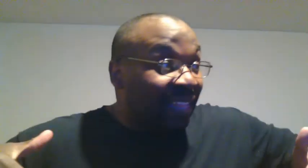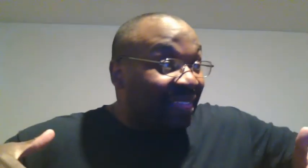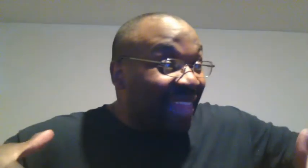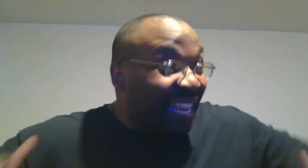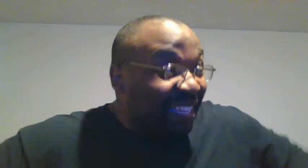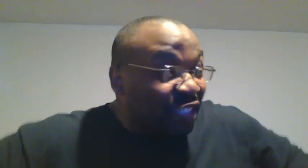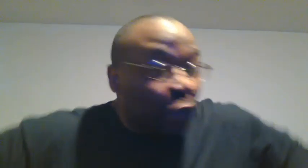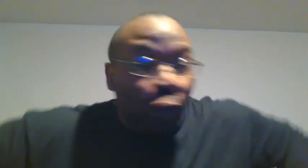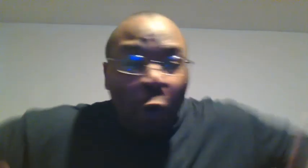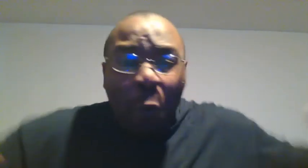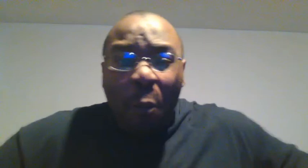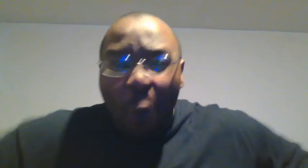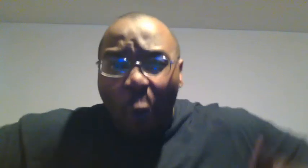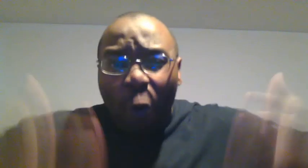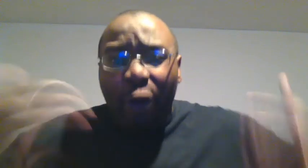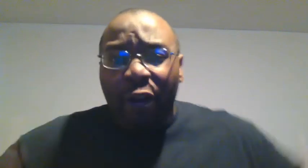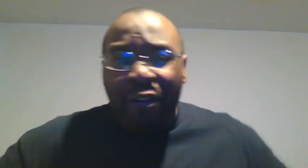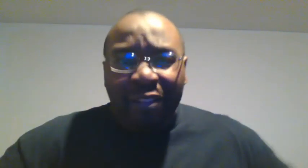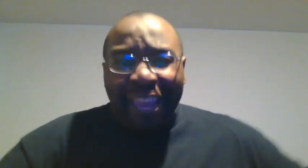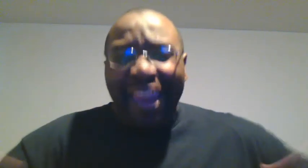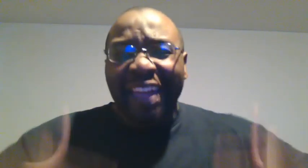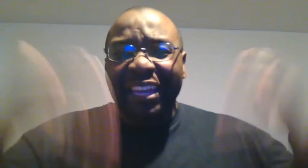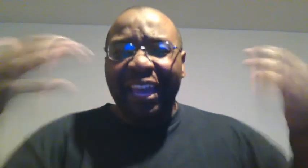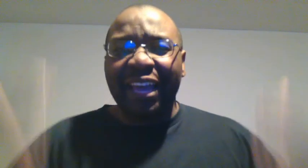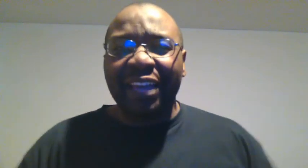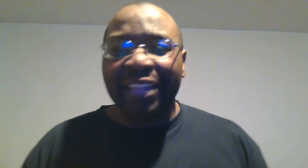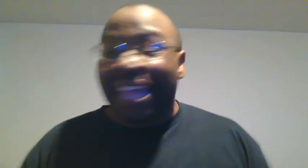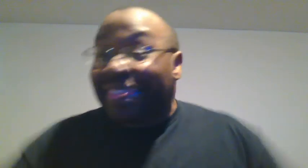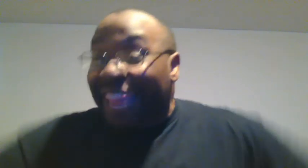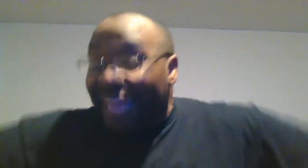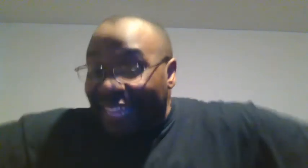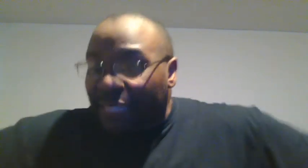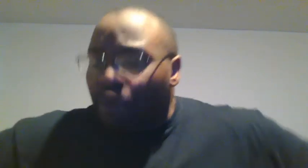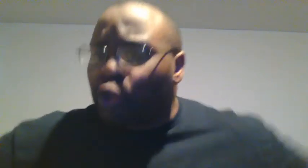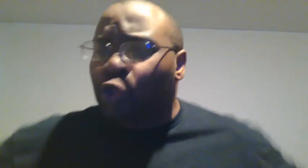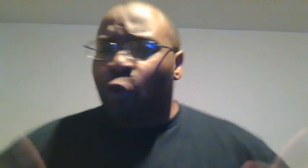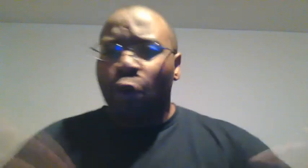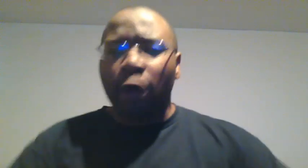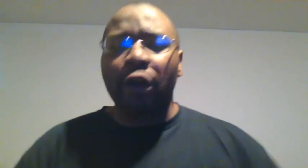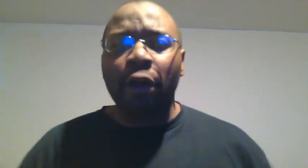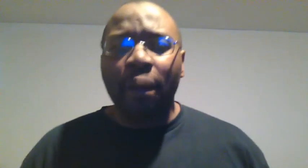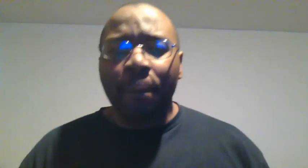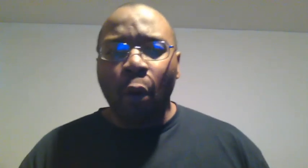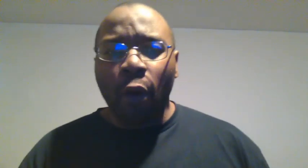Let us grow more in God. Let us mature more.